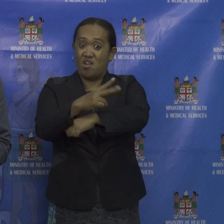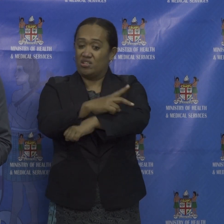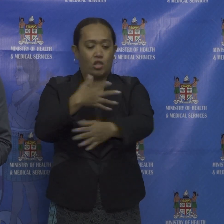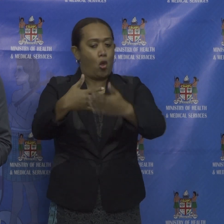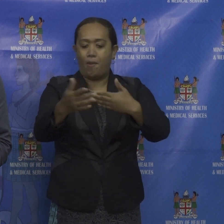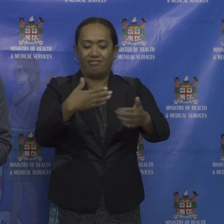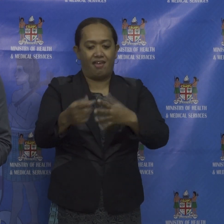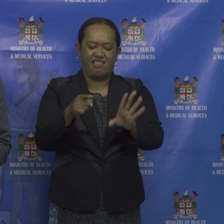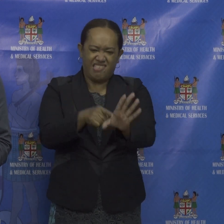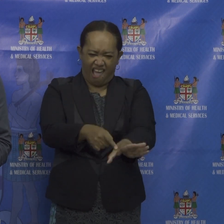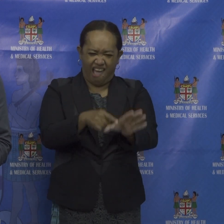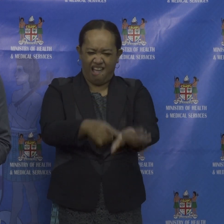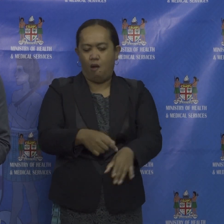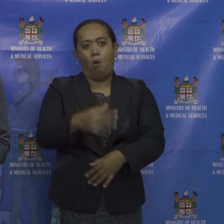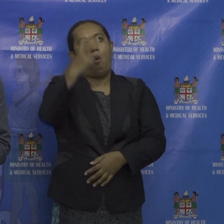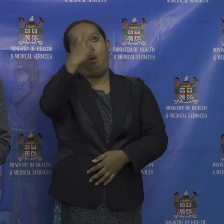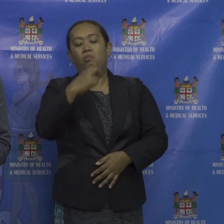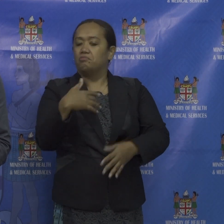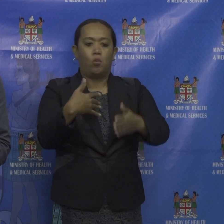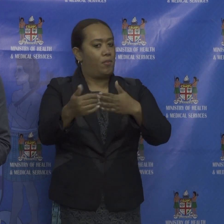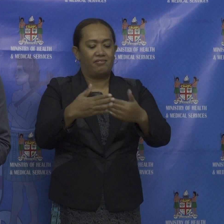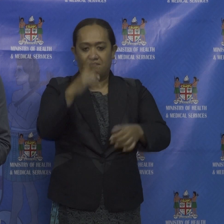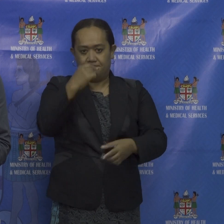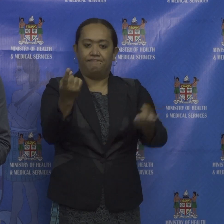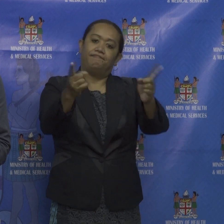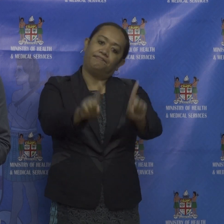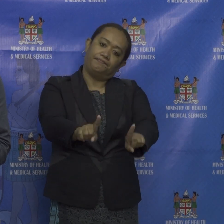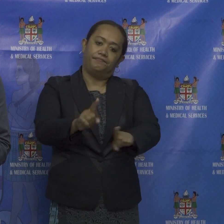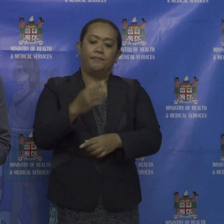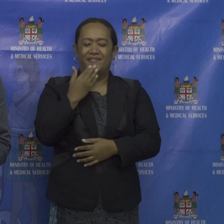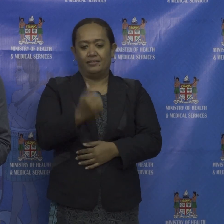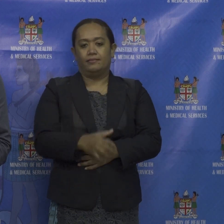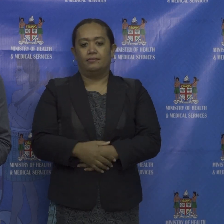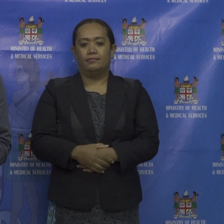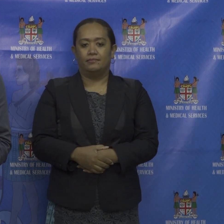the smallest lapse or mistake can be fatal.